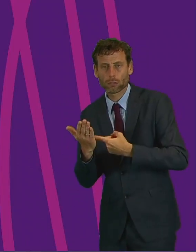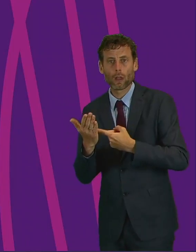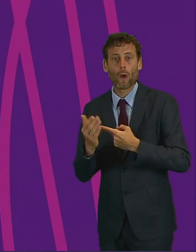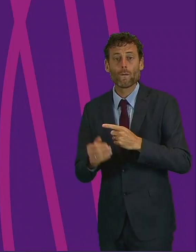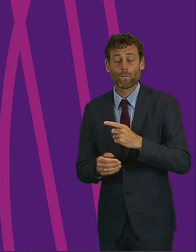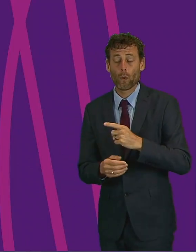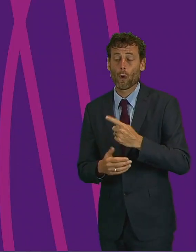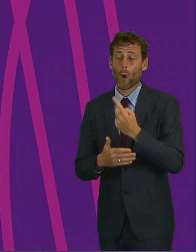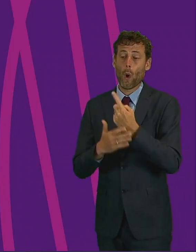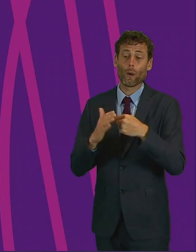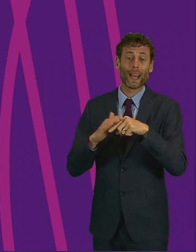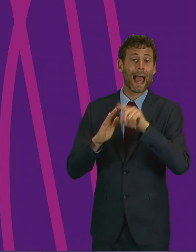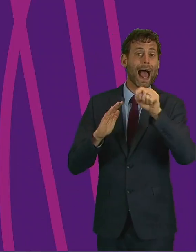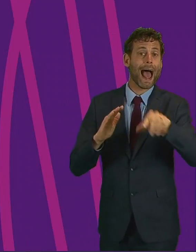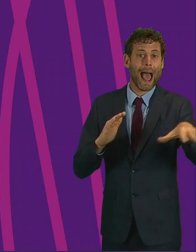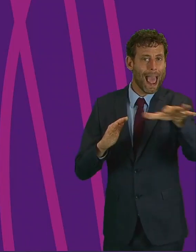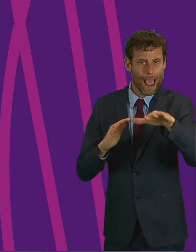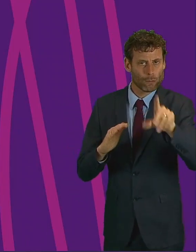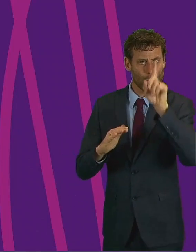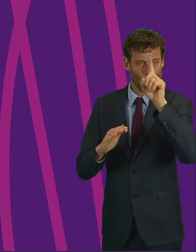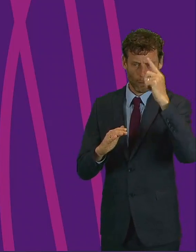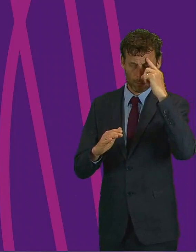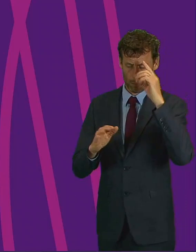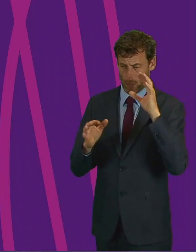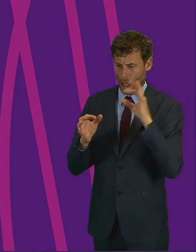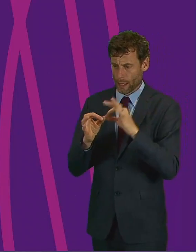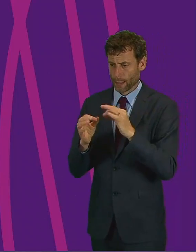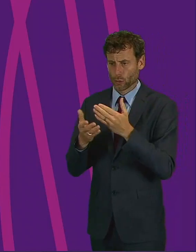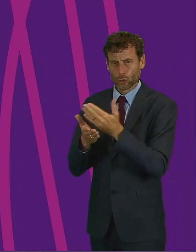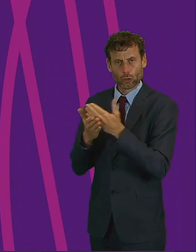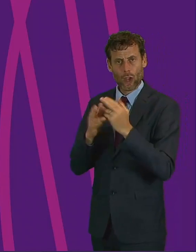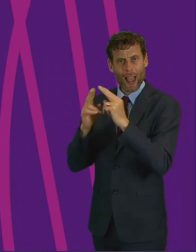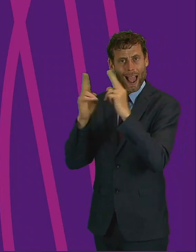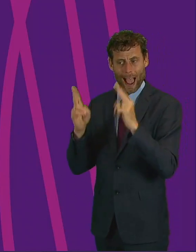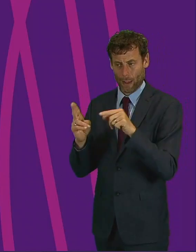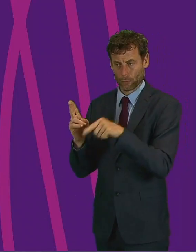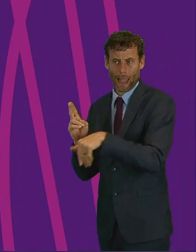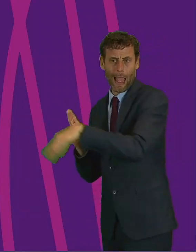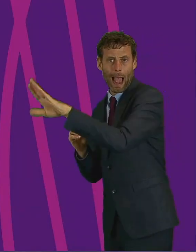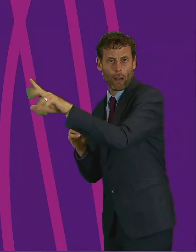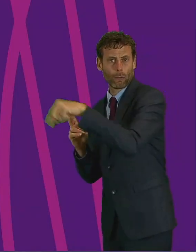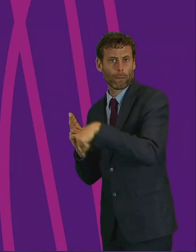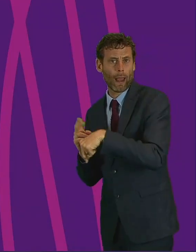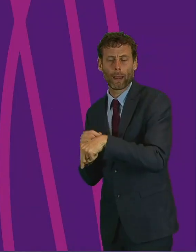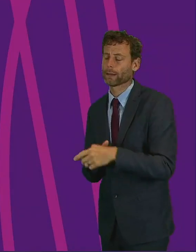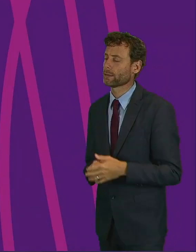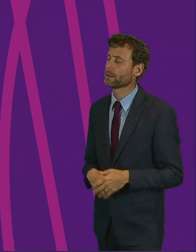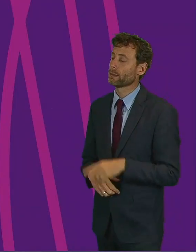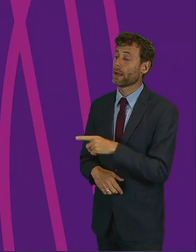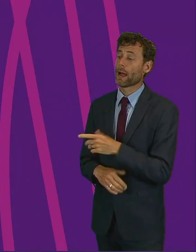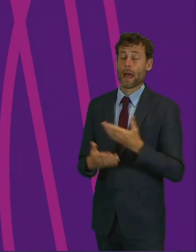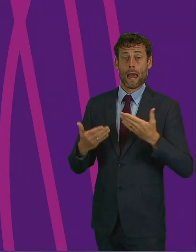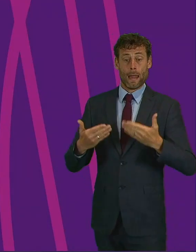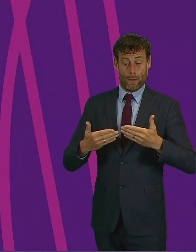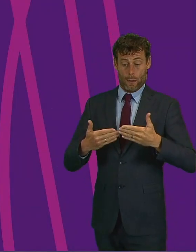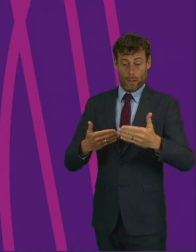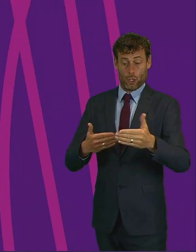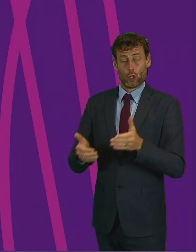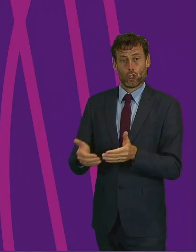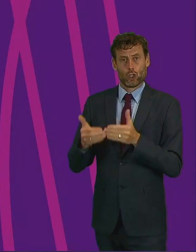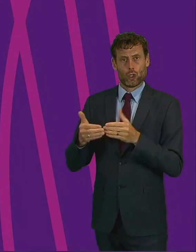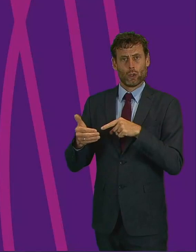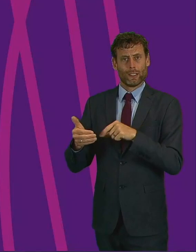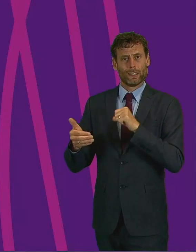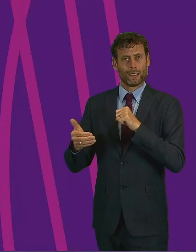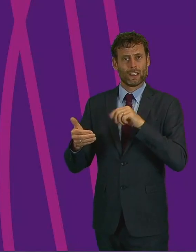household as at-risk individuals? First Minister. The current period of shielding is due to end on June